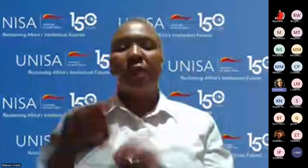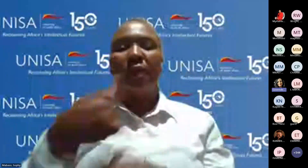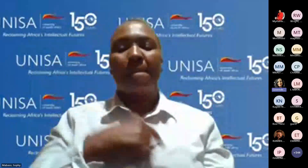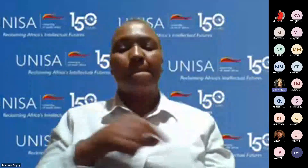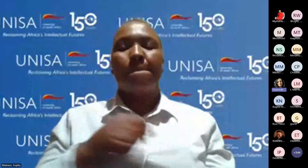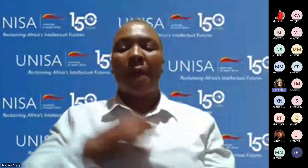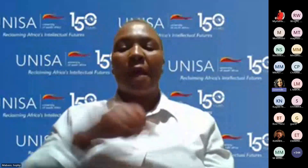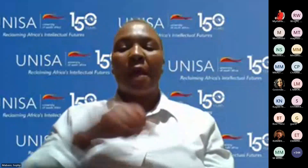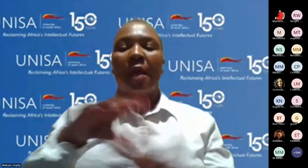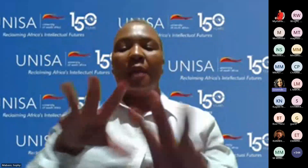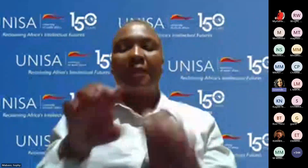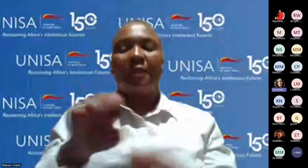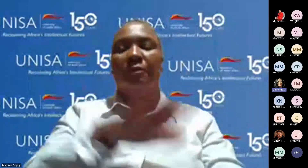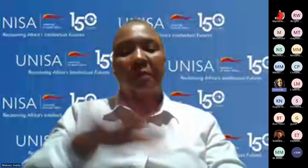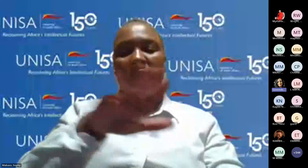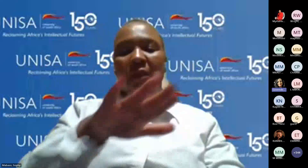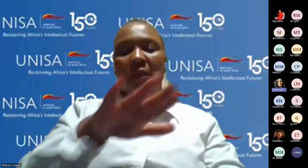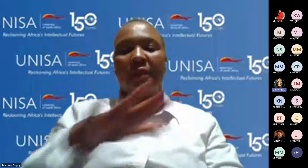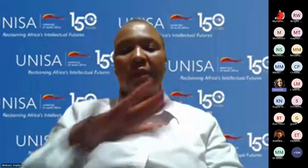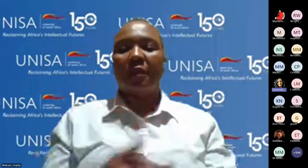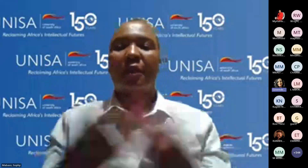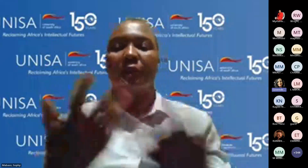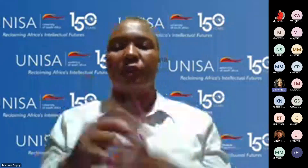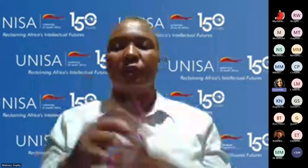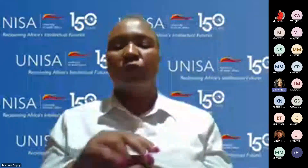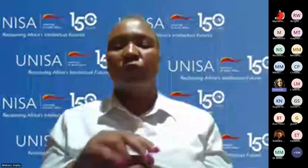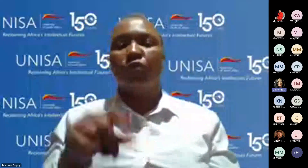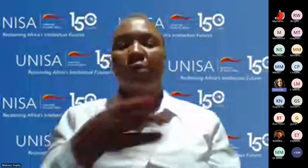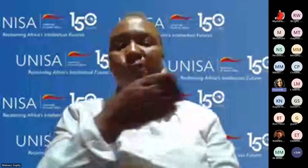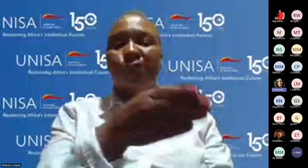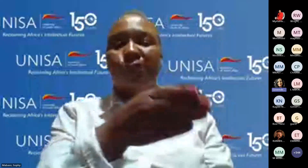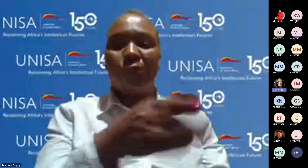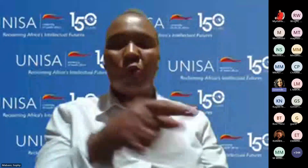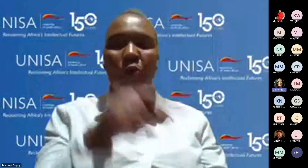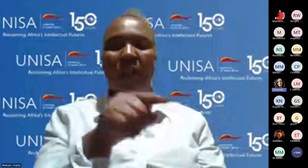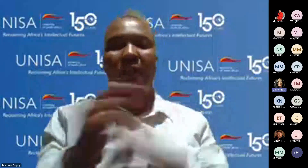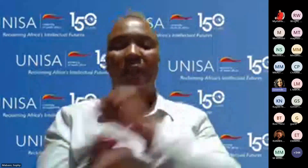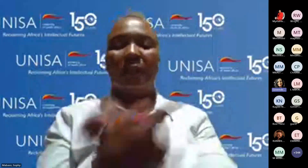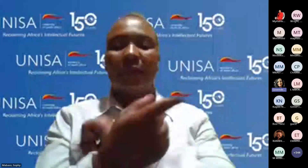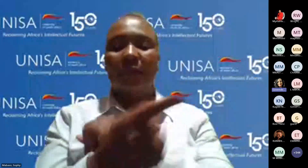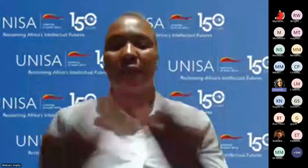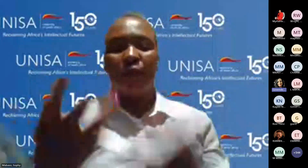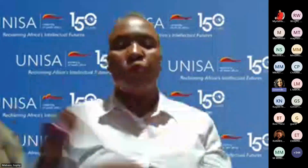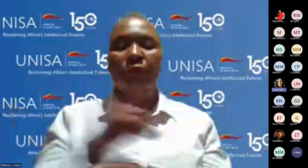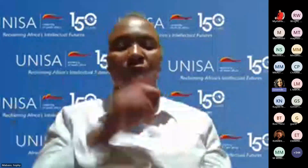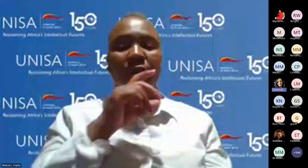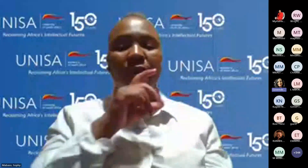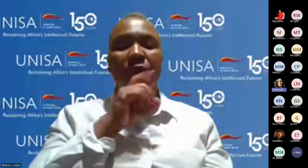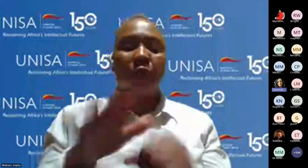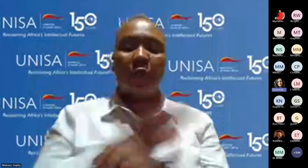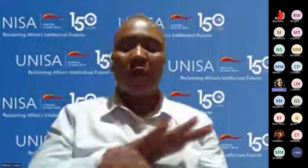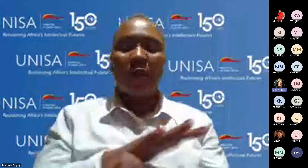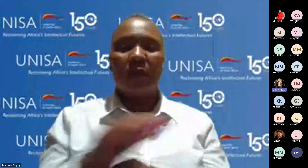Exams platform. So if you attend those webinars, you will find it to be very useful.